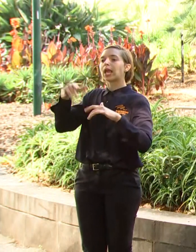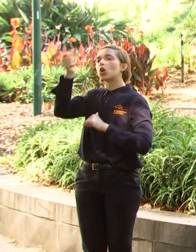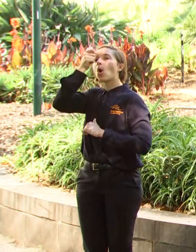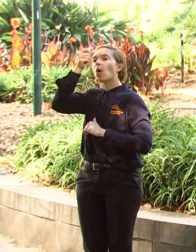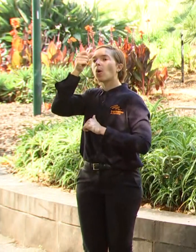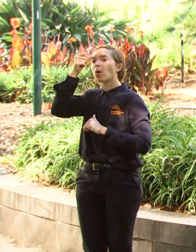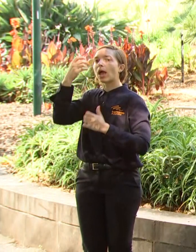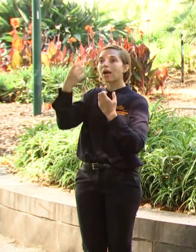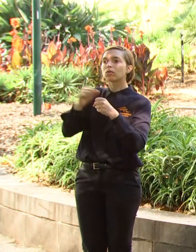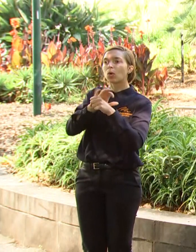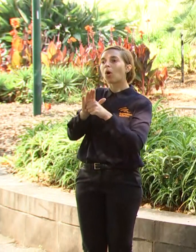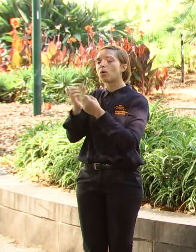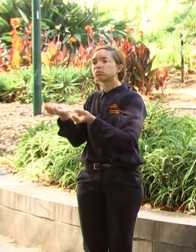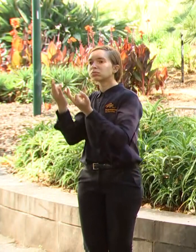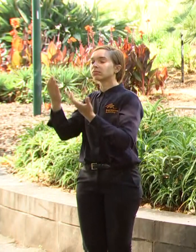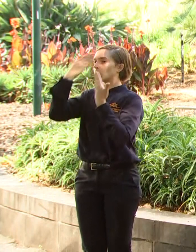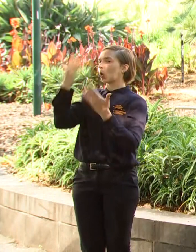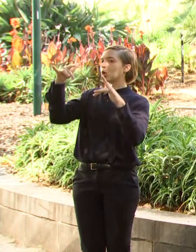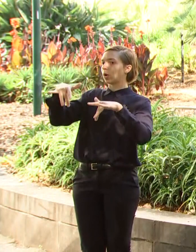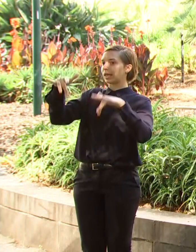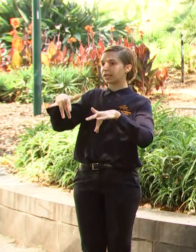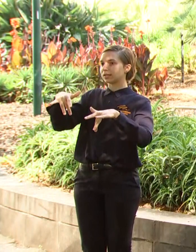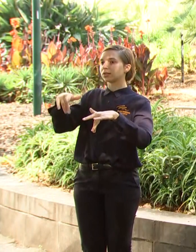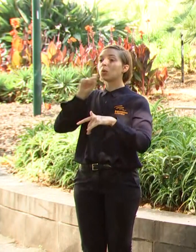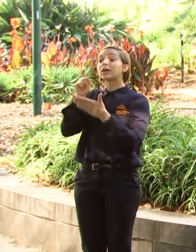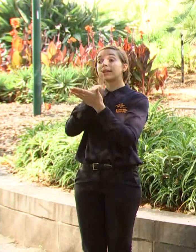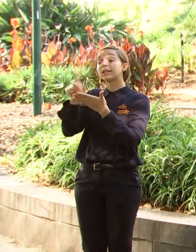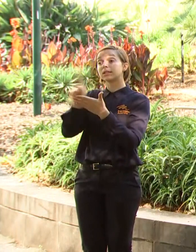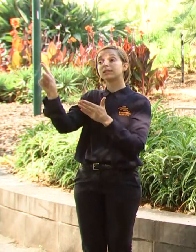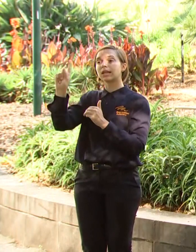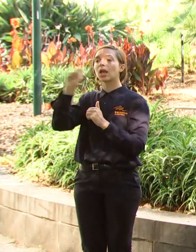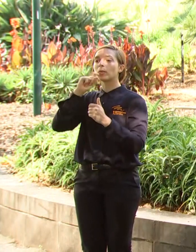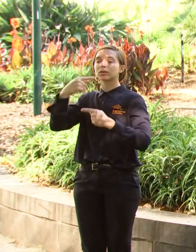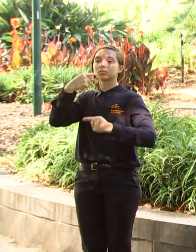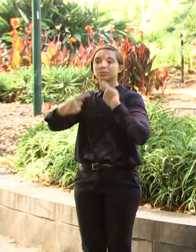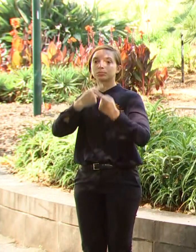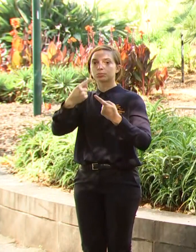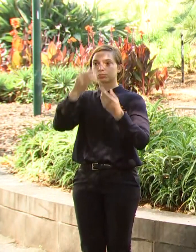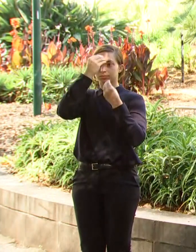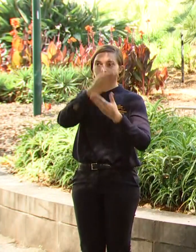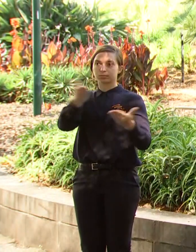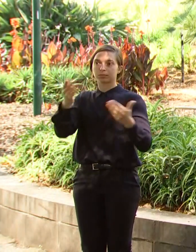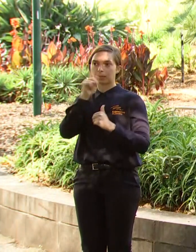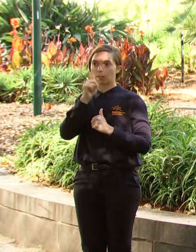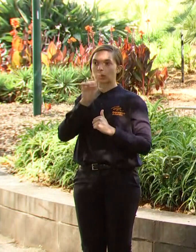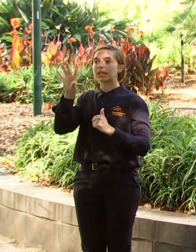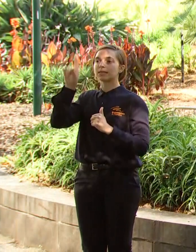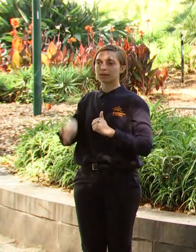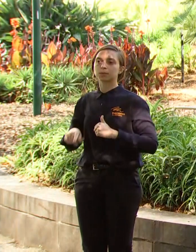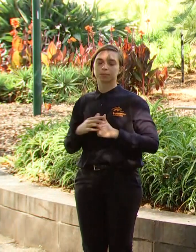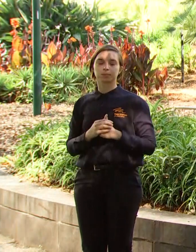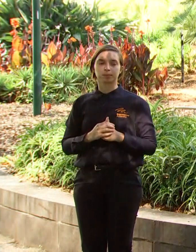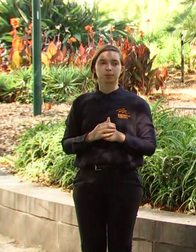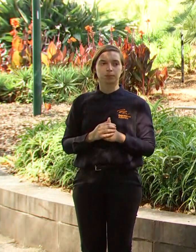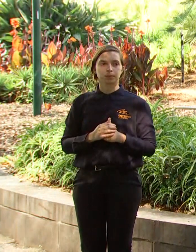almost exclusively regional tests, so that won't explain it, but if there's anything we can add to that, we will. The Queensland case, does that strengthen